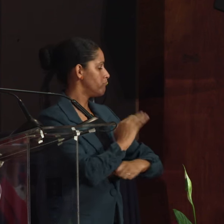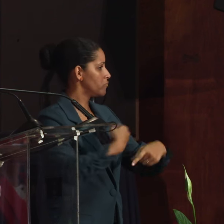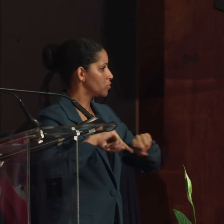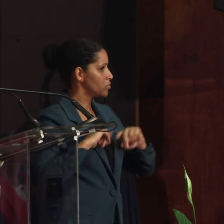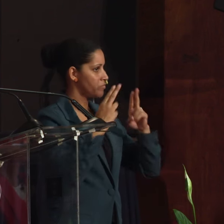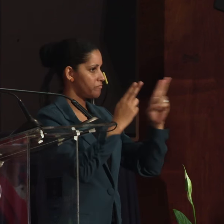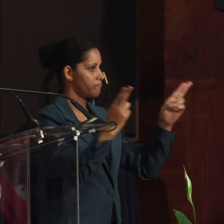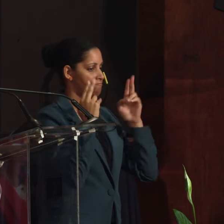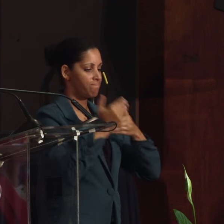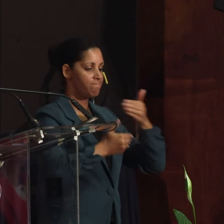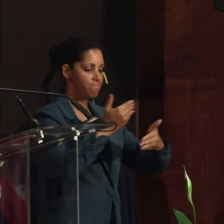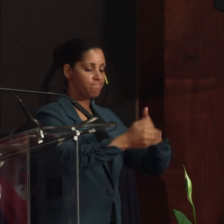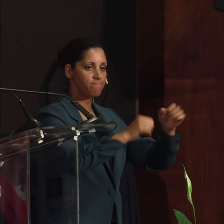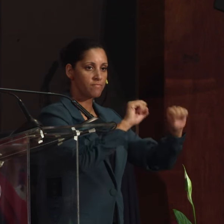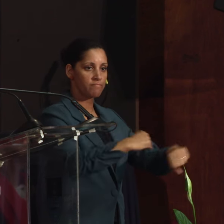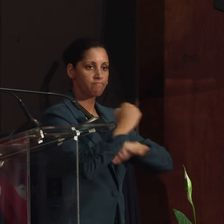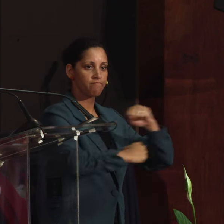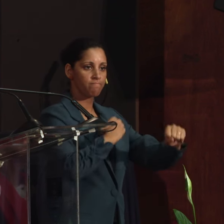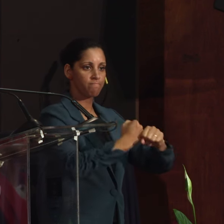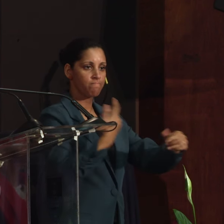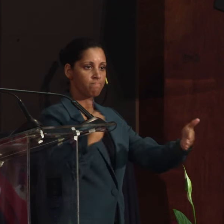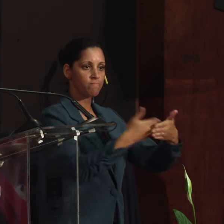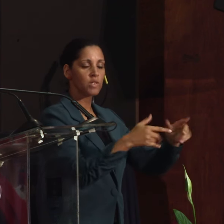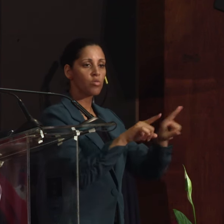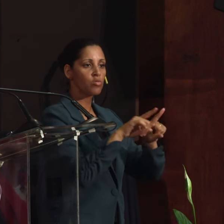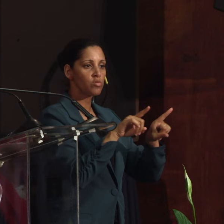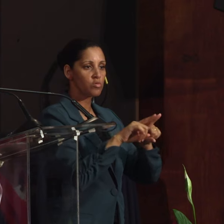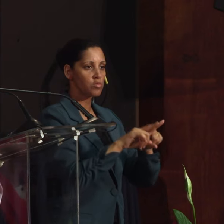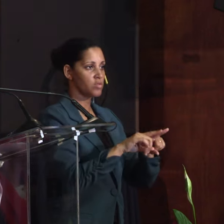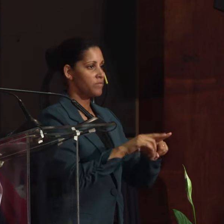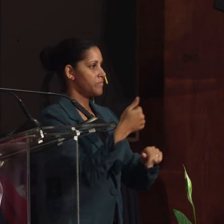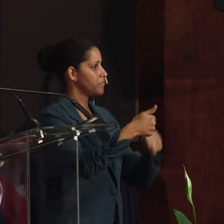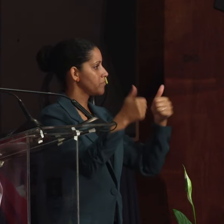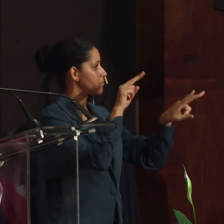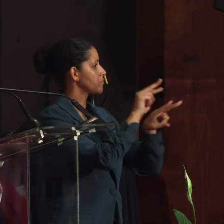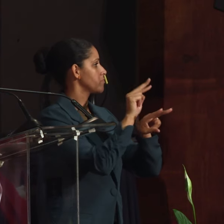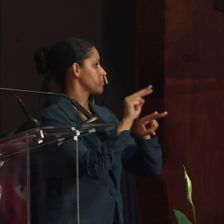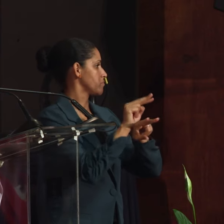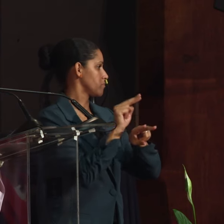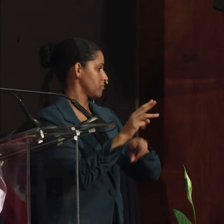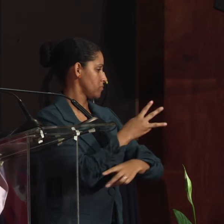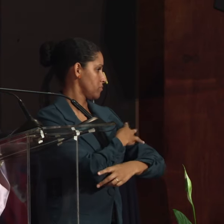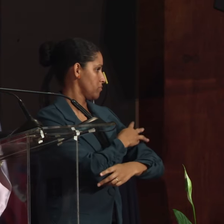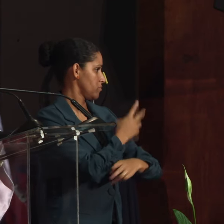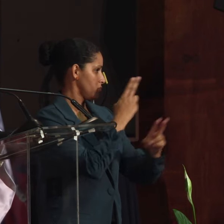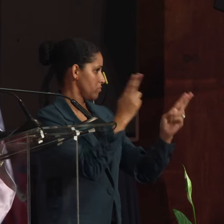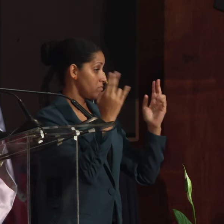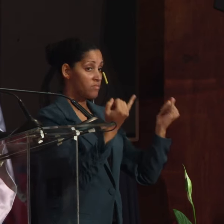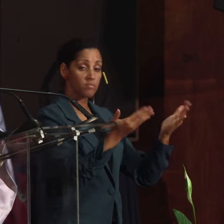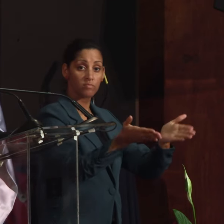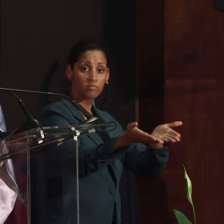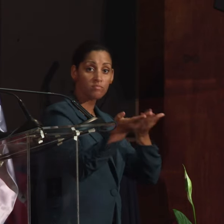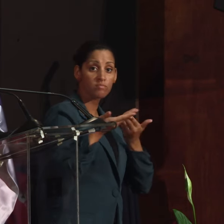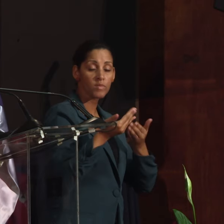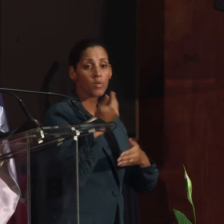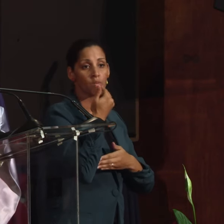turning throughout the year, and the members of the executive who oversee the management of the university. I would now like to invite to the podium